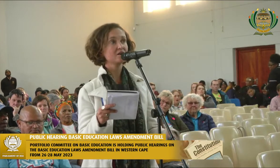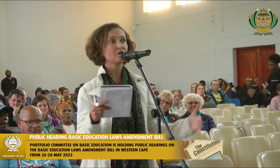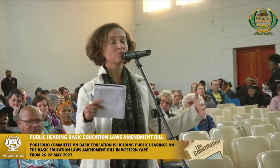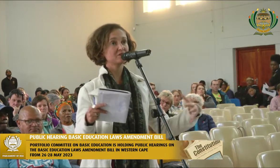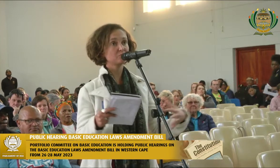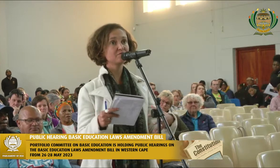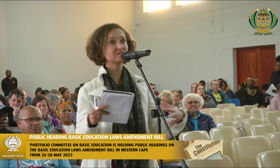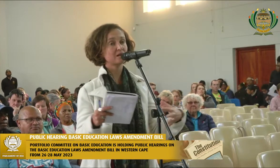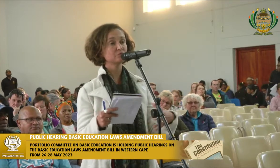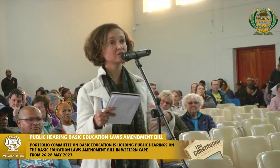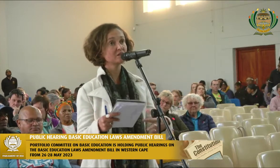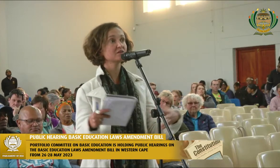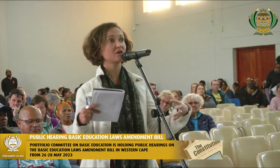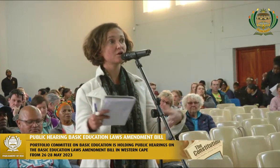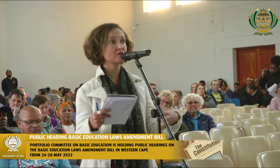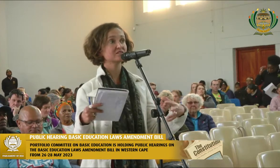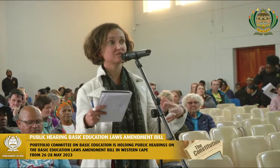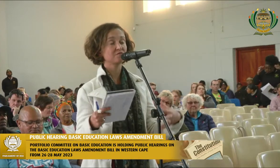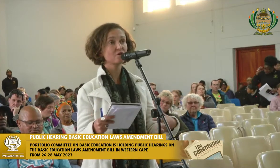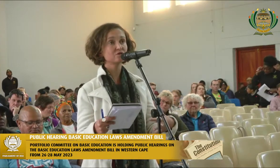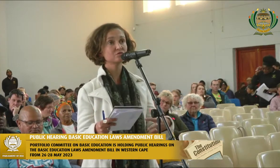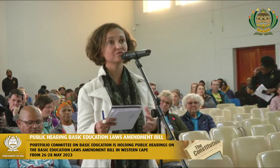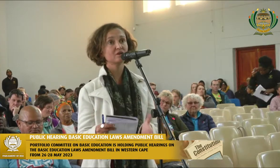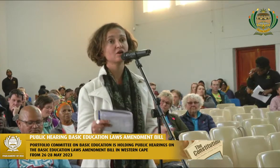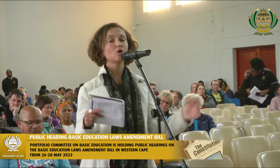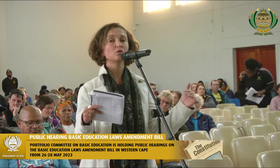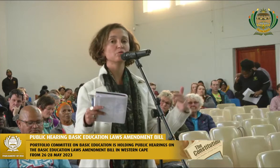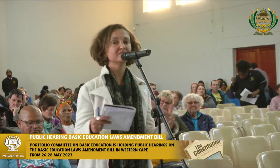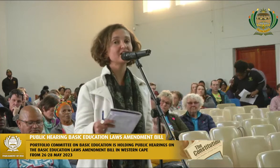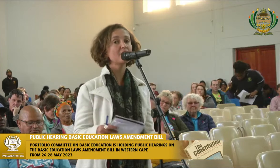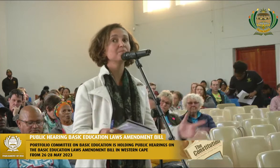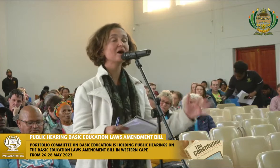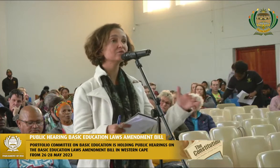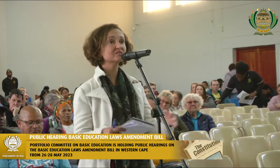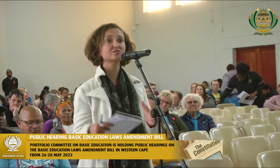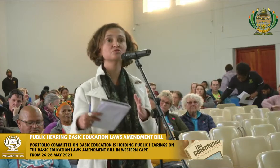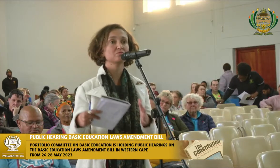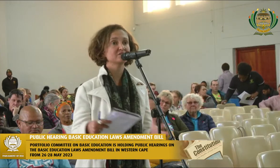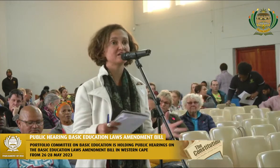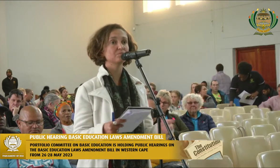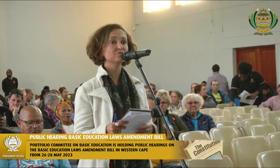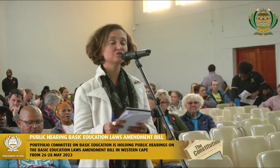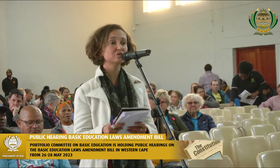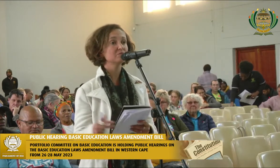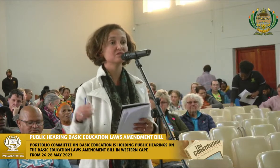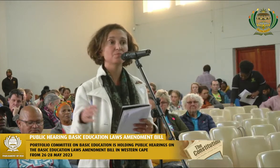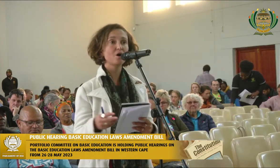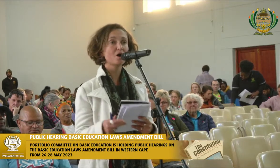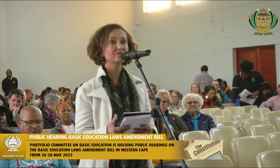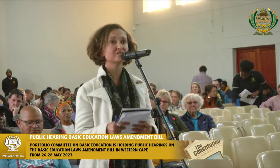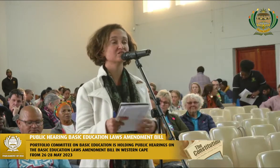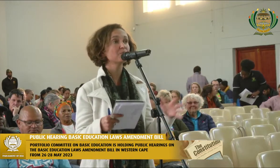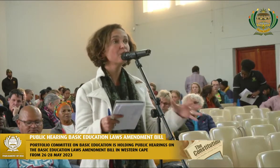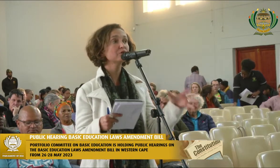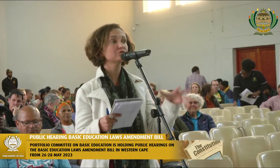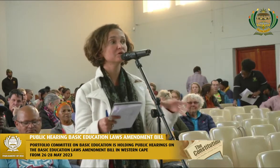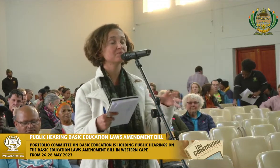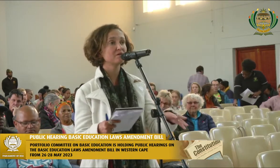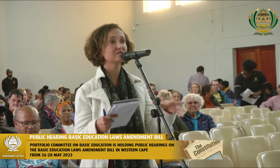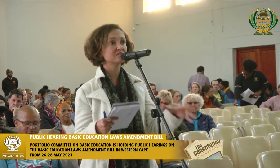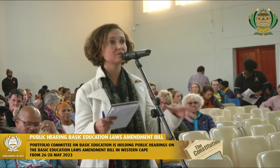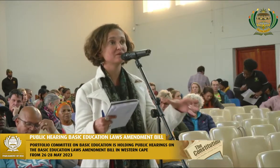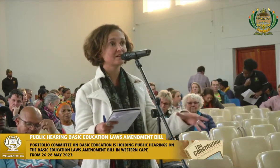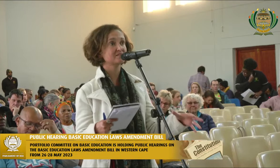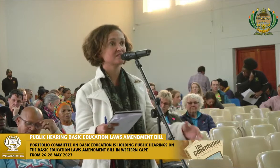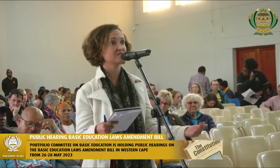area, where the rivers come together, the Gerrits and the False River. We went up mountains, we went down streams and paths and spoke to